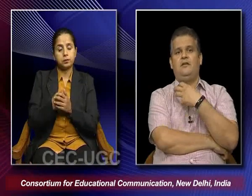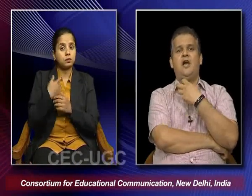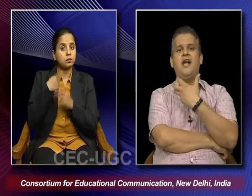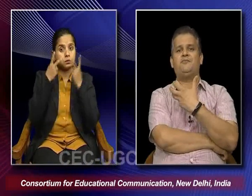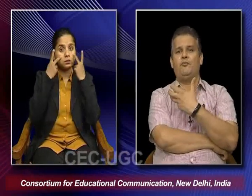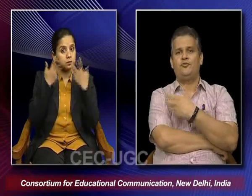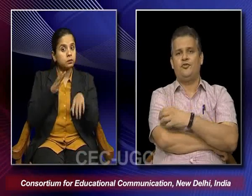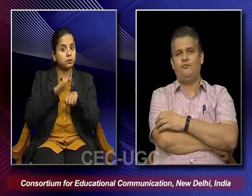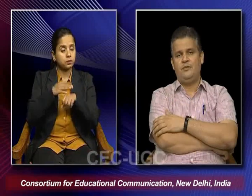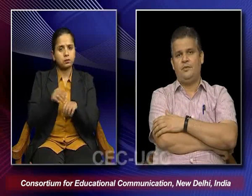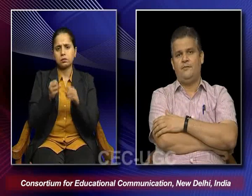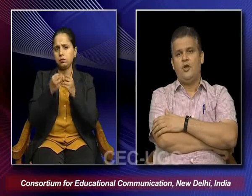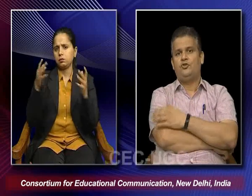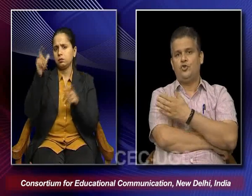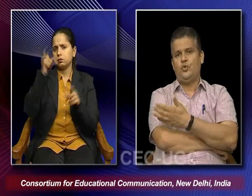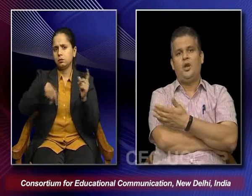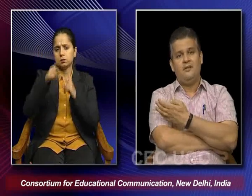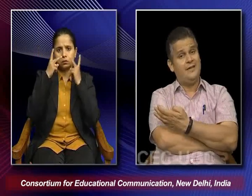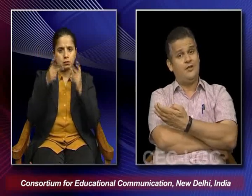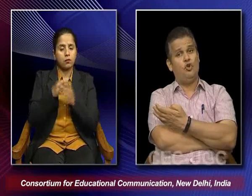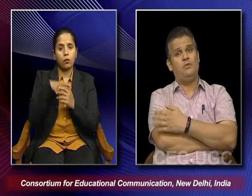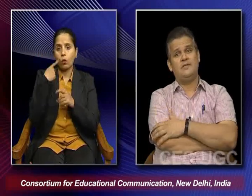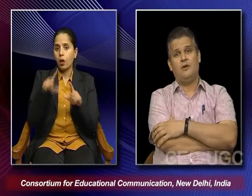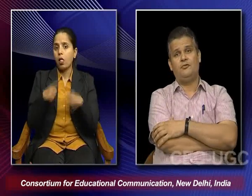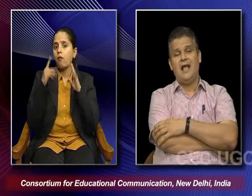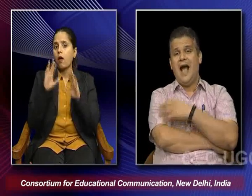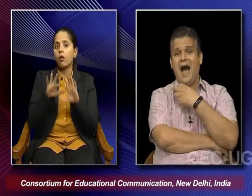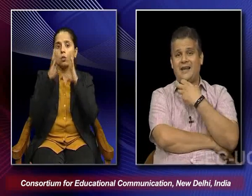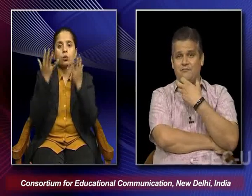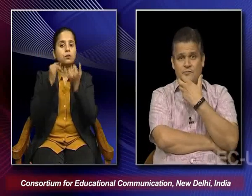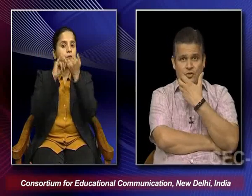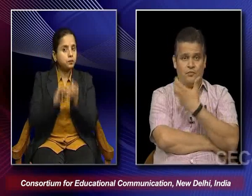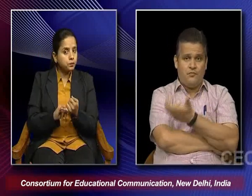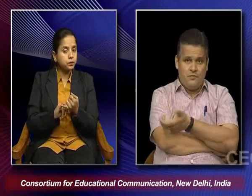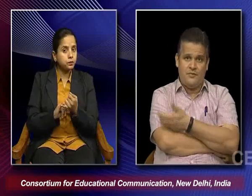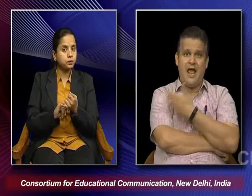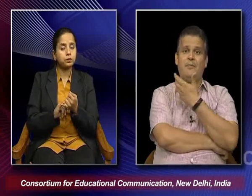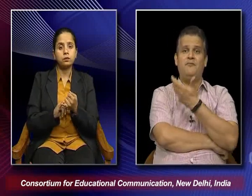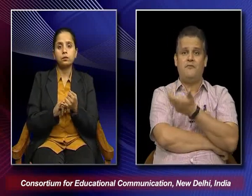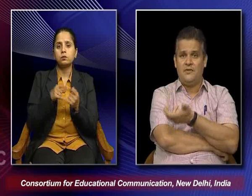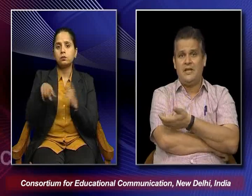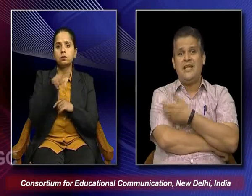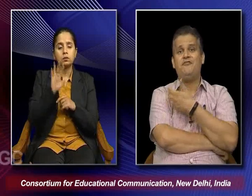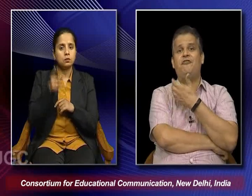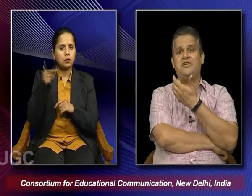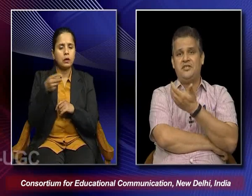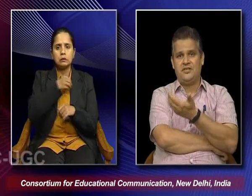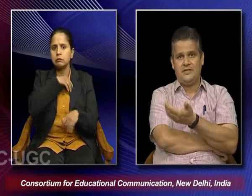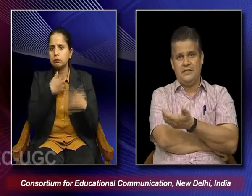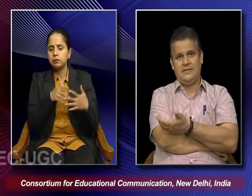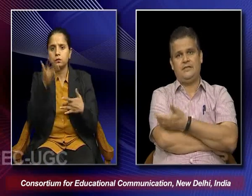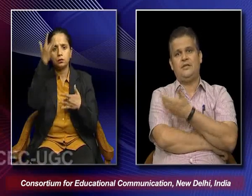that large proportion of people, those who are living in the global south, are grappling with